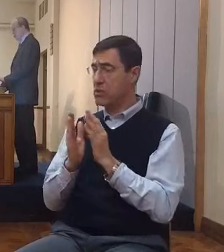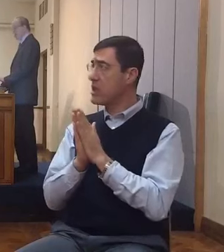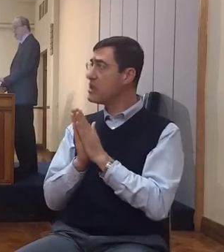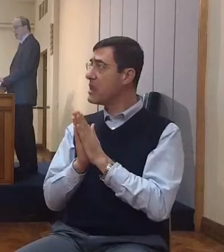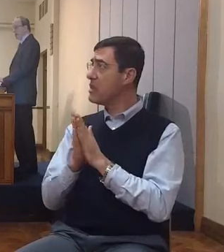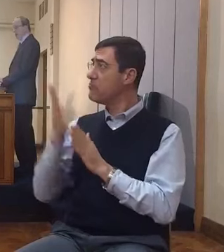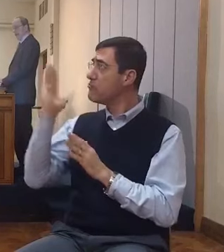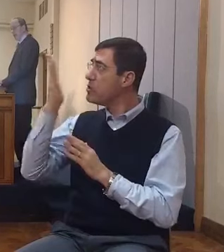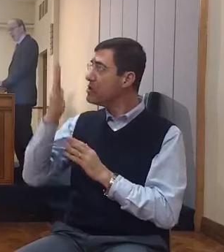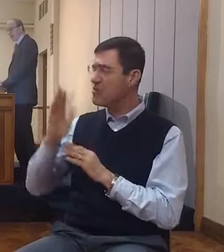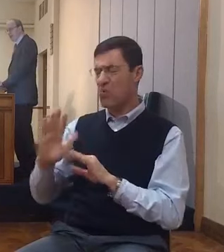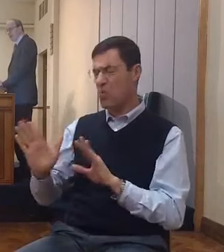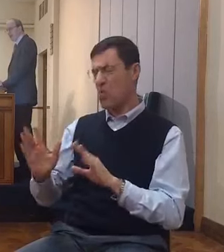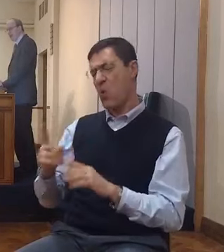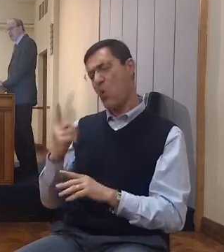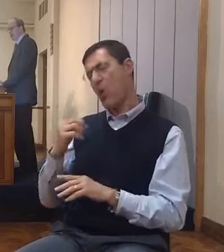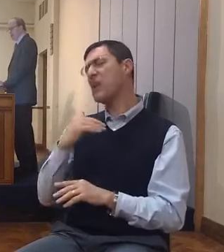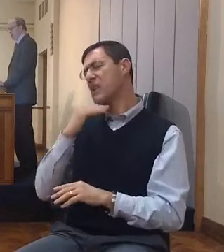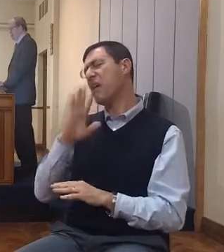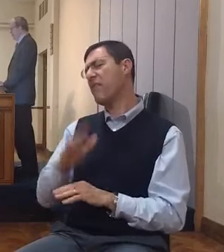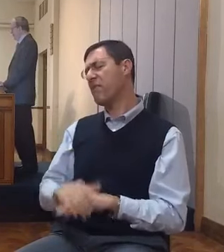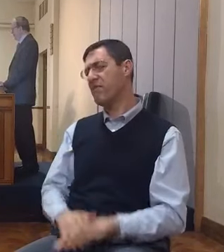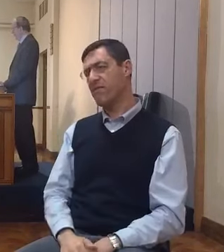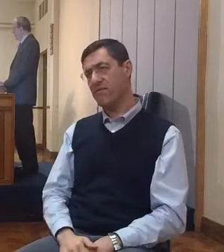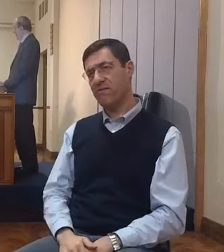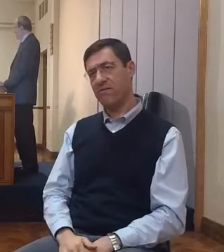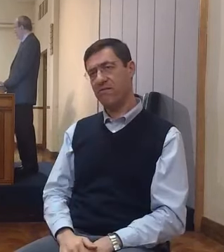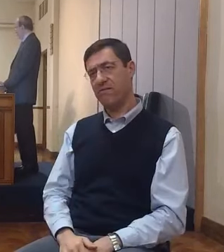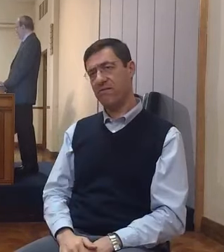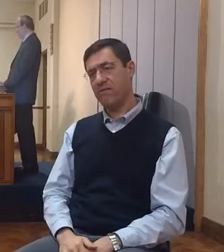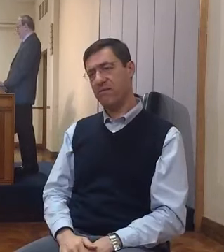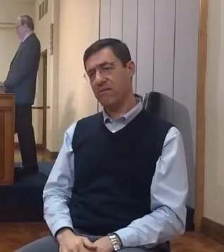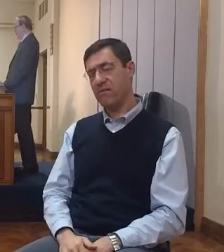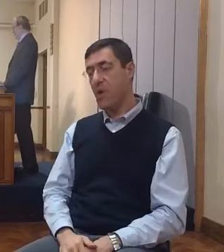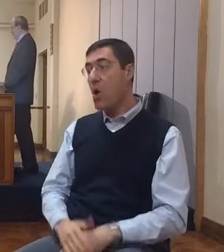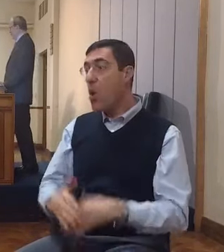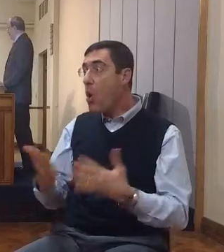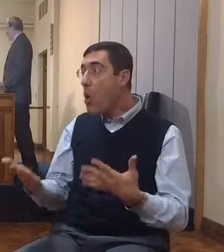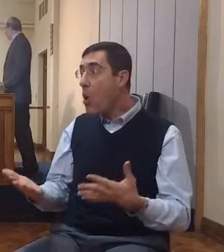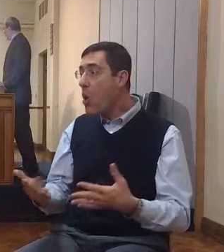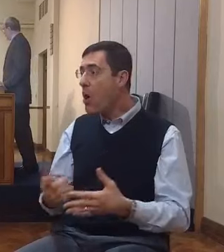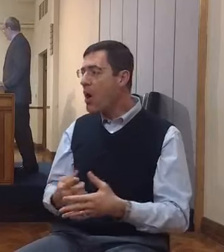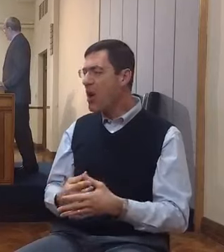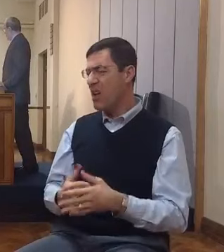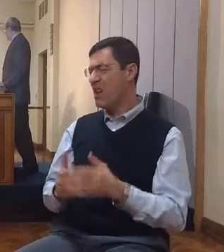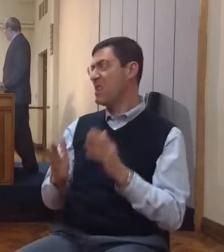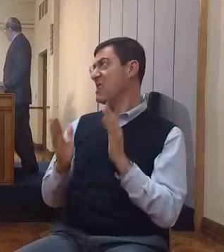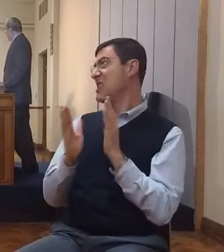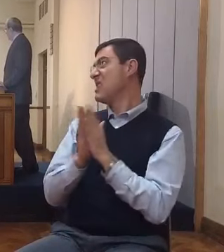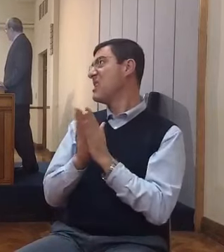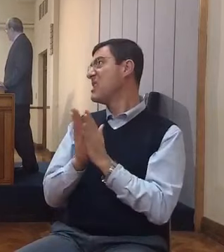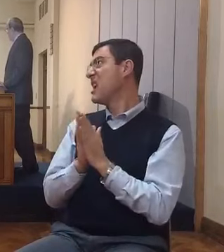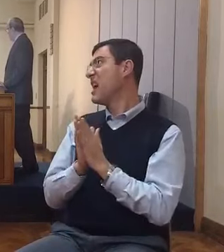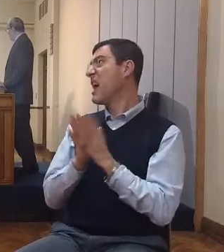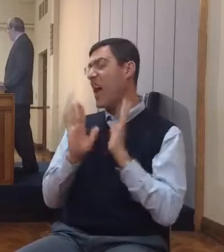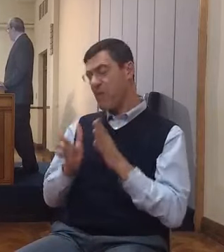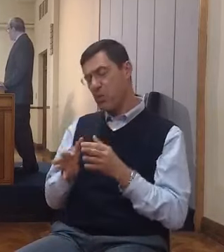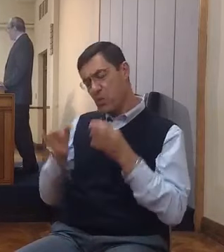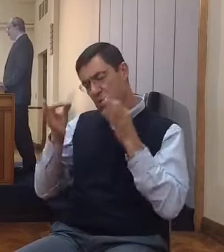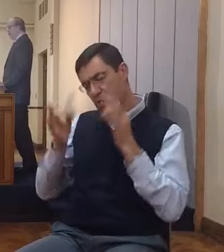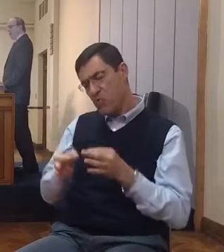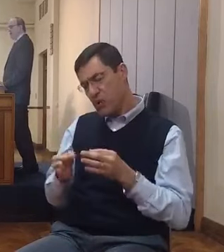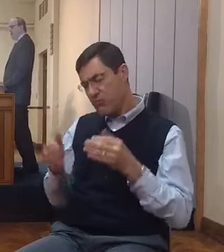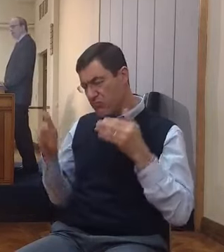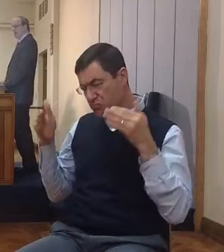do what we like. The Lord's Day, Sabbatarianism, that's finished, old-fashioned, we don't want that.